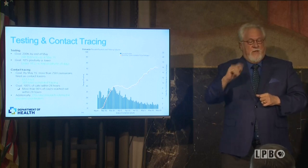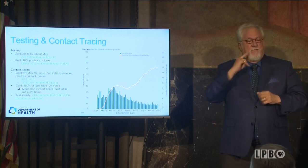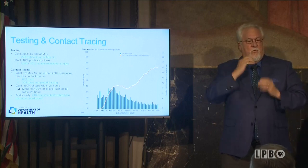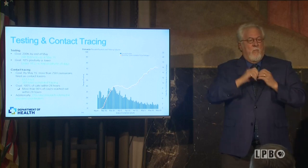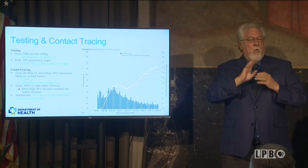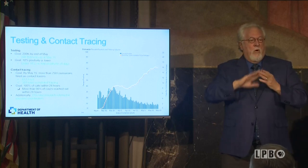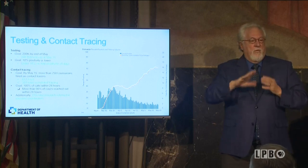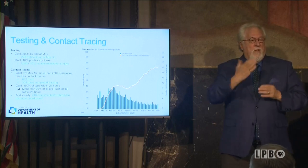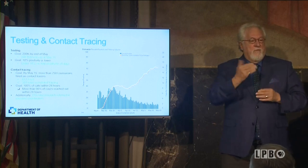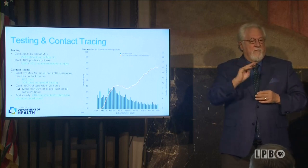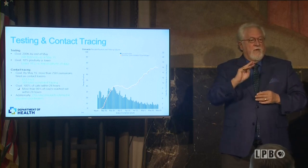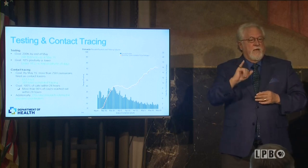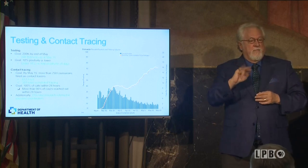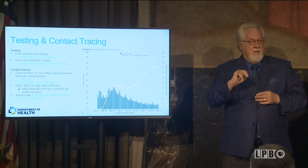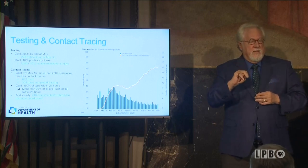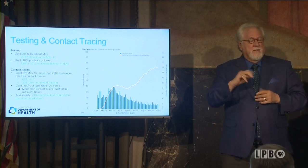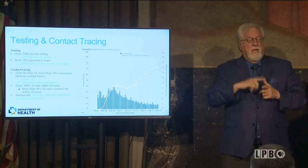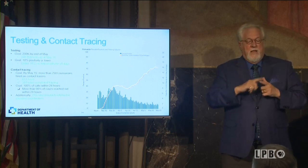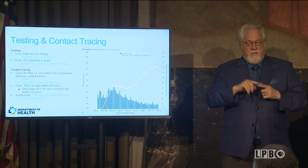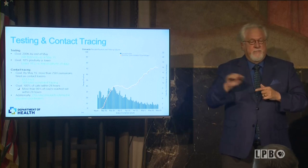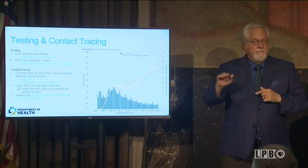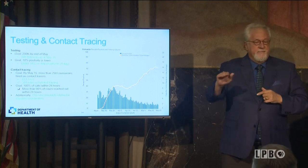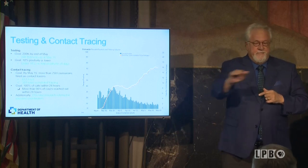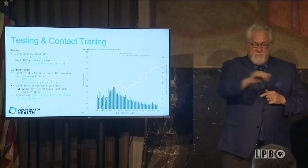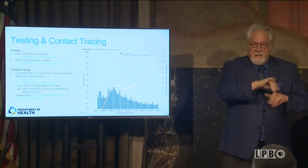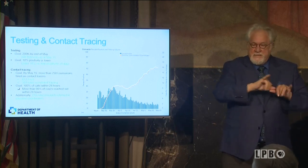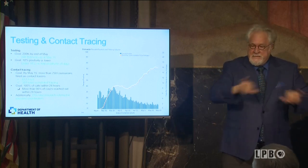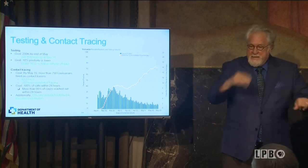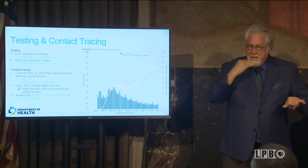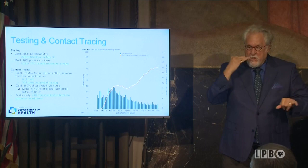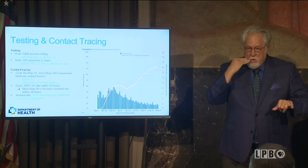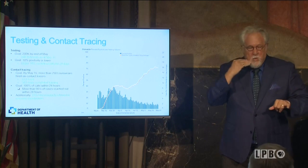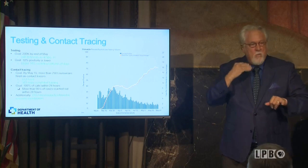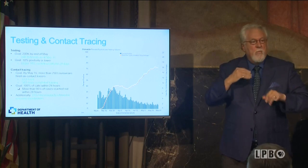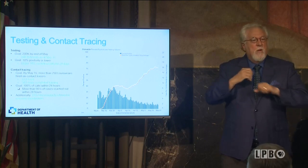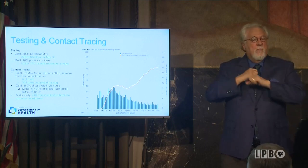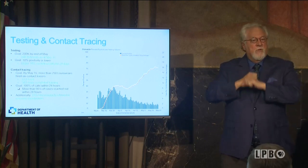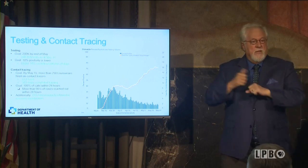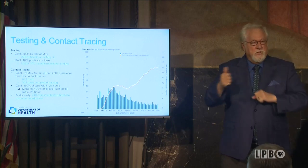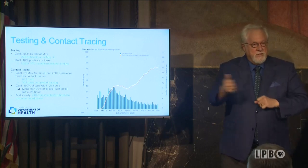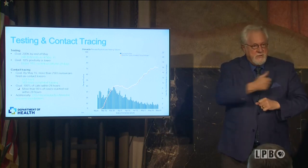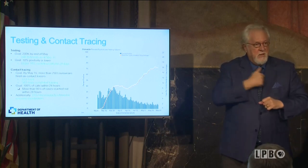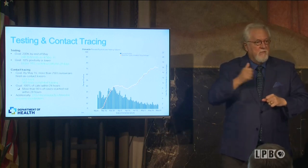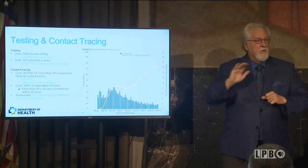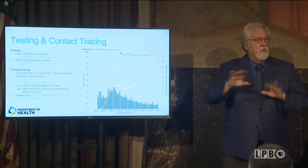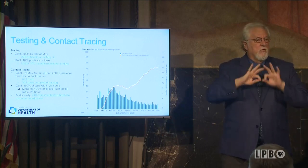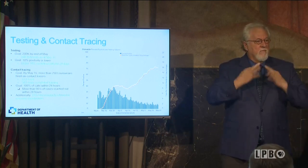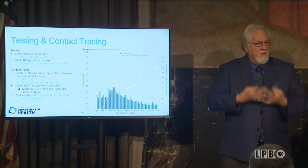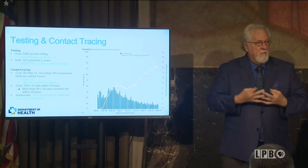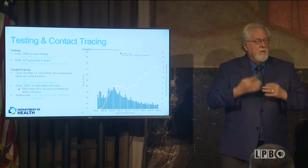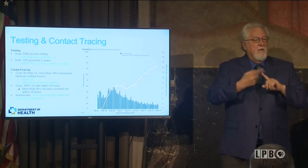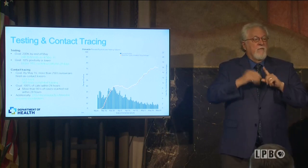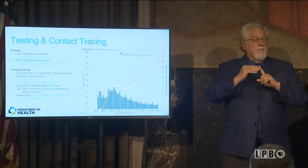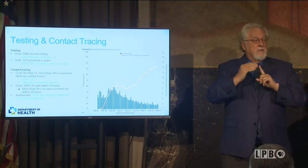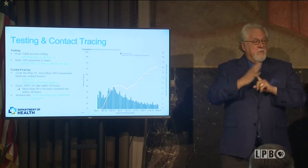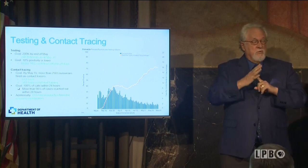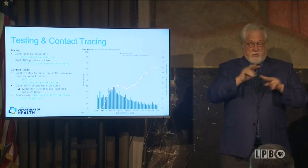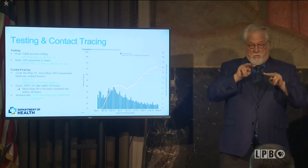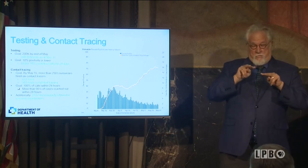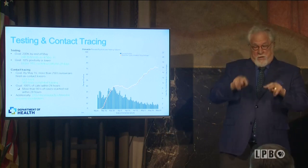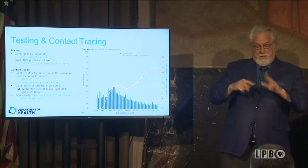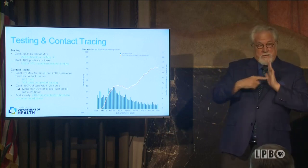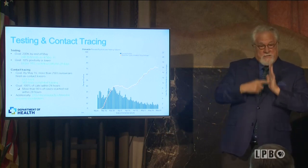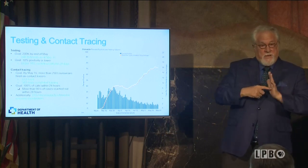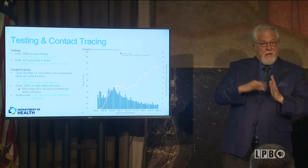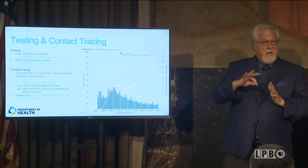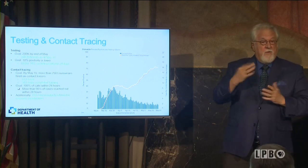minutes, so that we could reach out to them and also advise them to stay home, take measures to protect themselves and their family members from exposure, to monitor for symptoms,